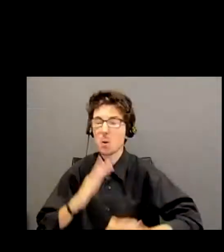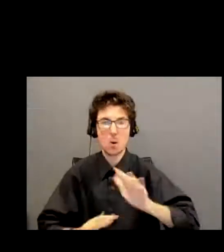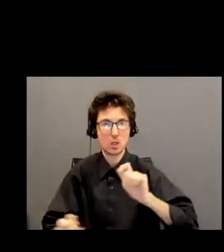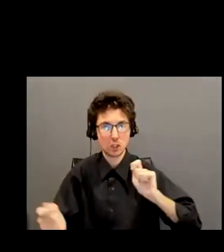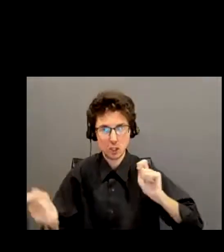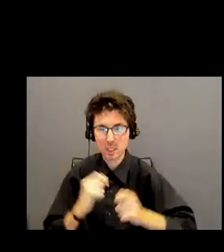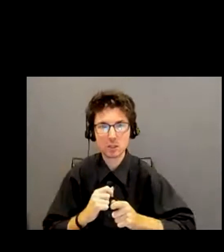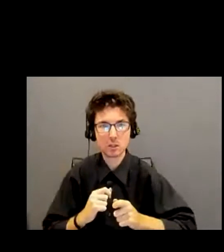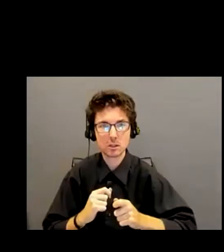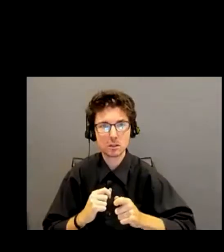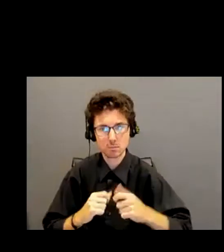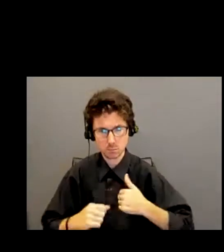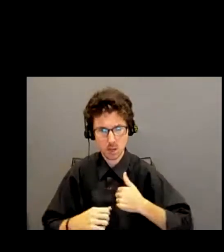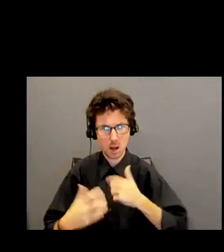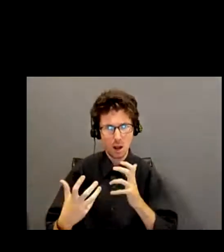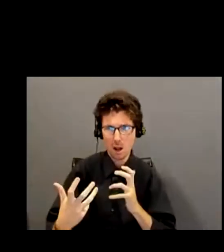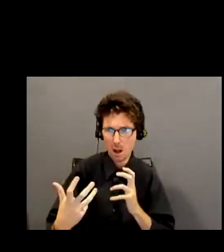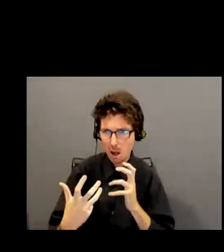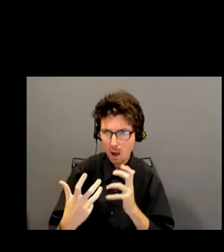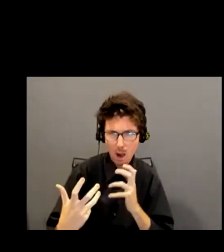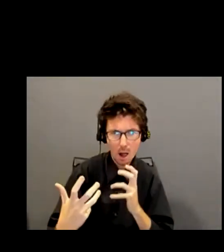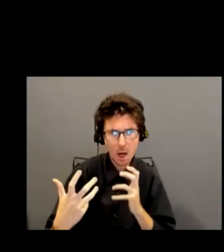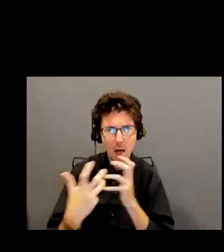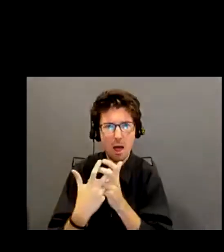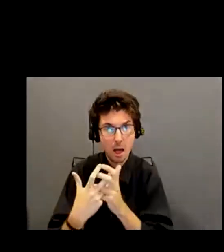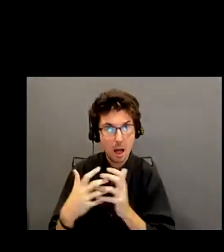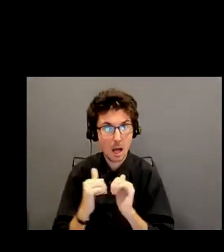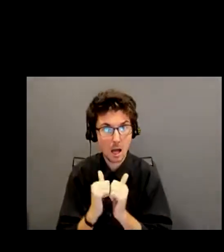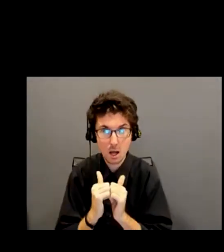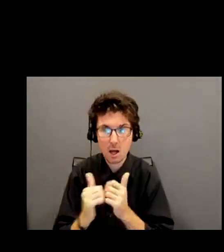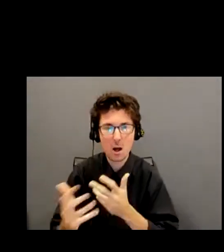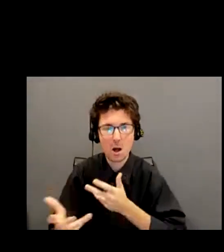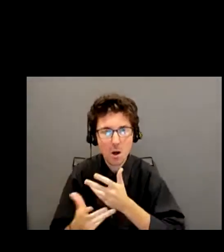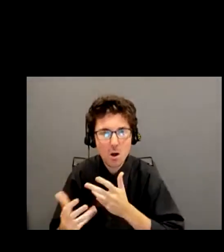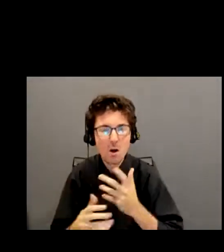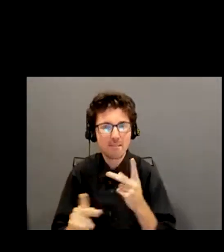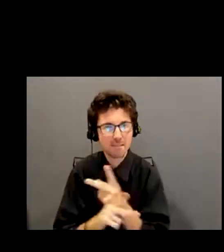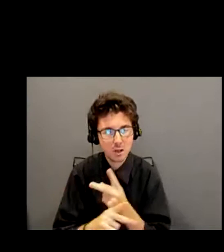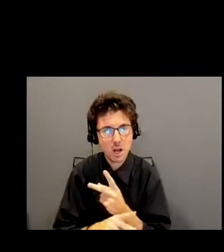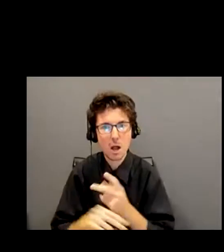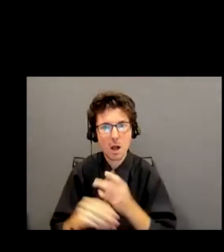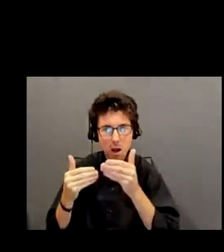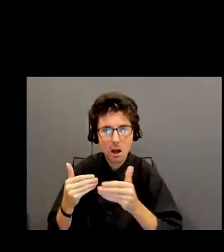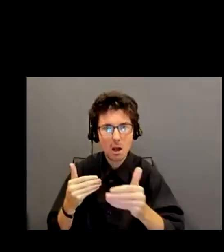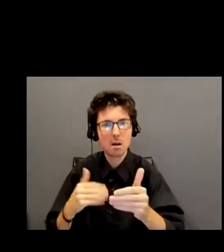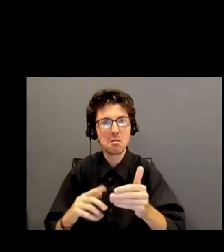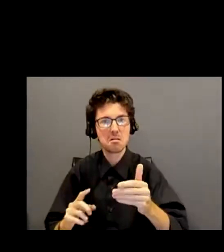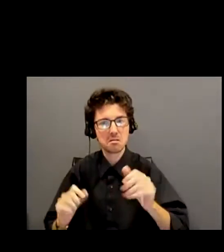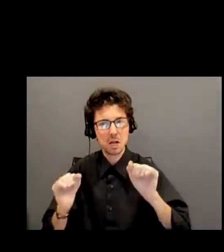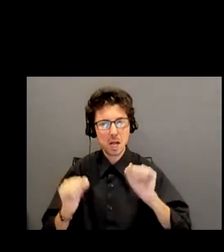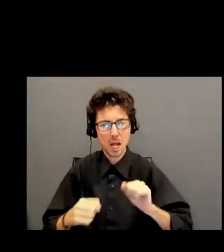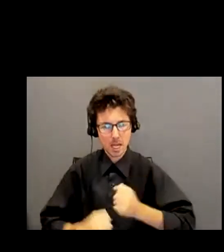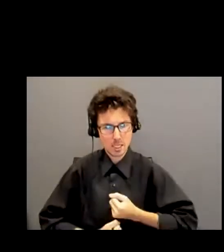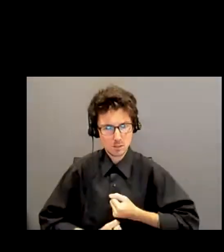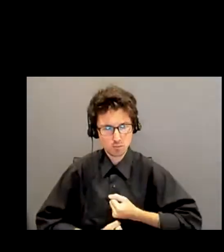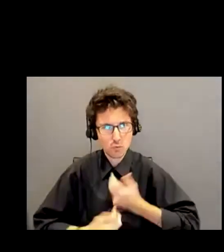and accept me and my disability. That experience helped me to express myself comfortably and